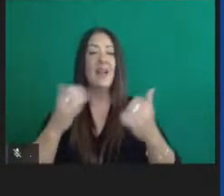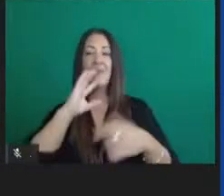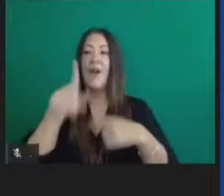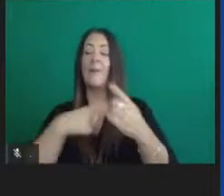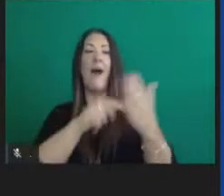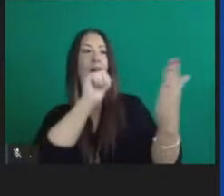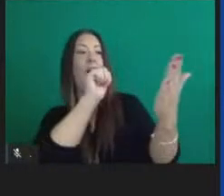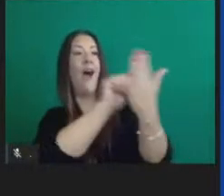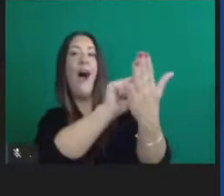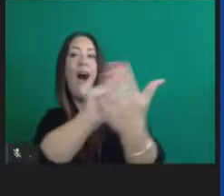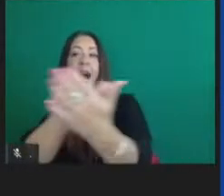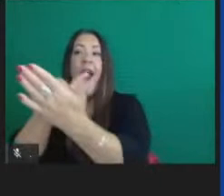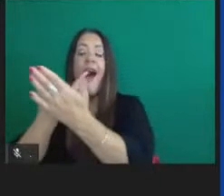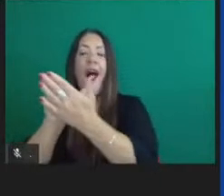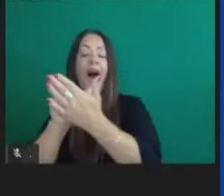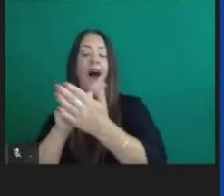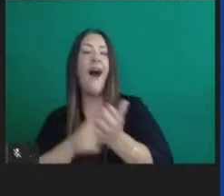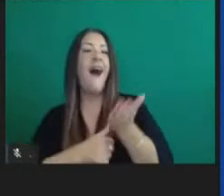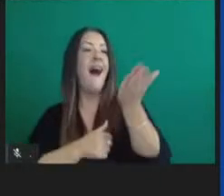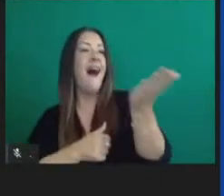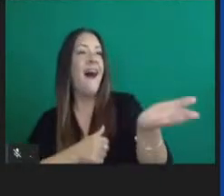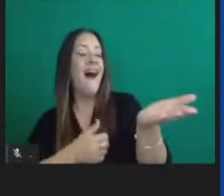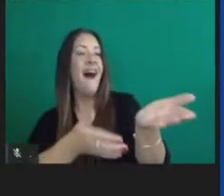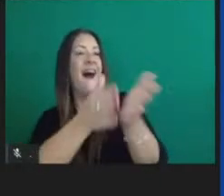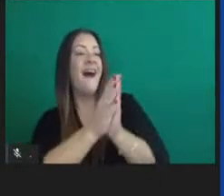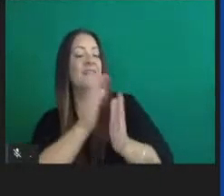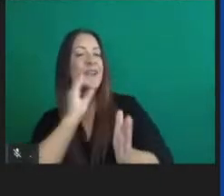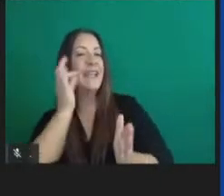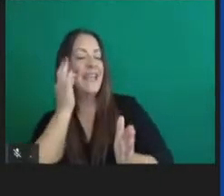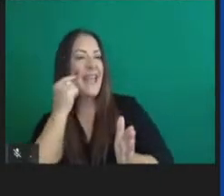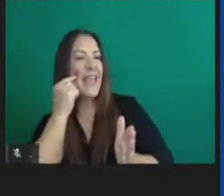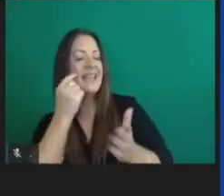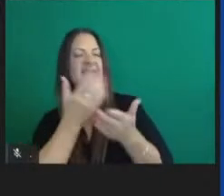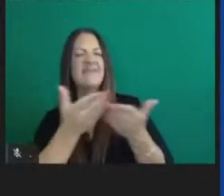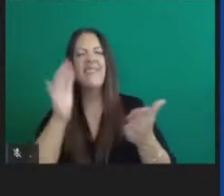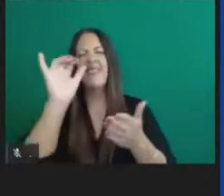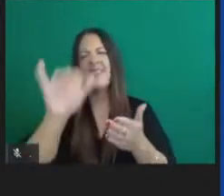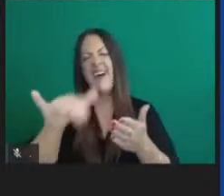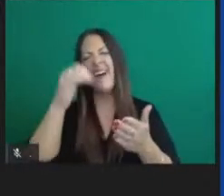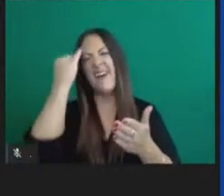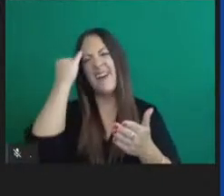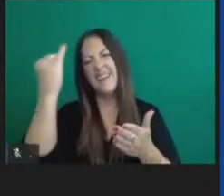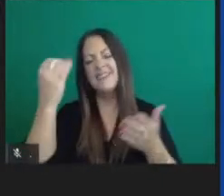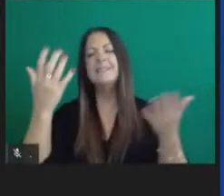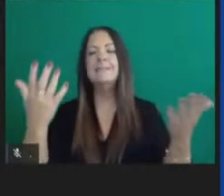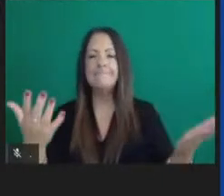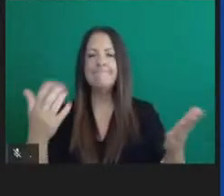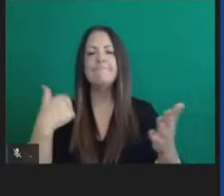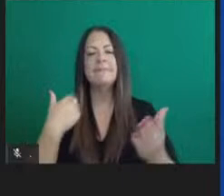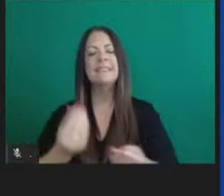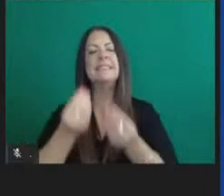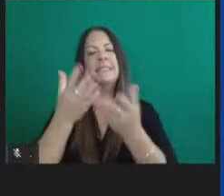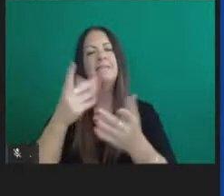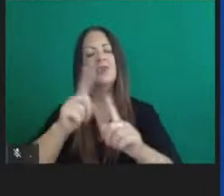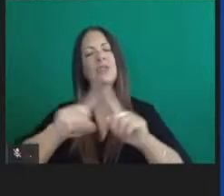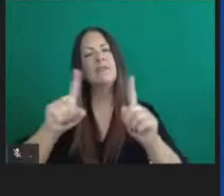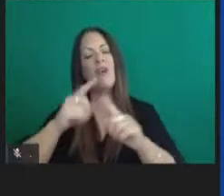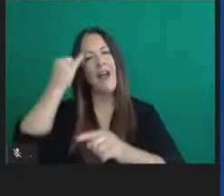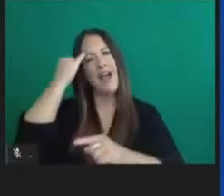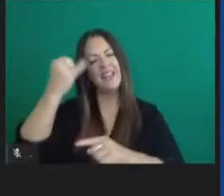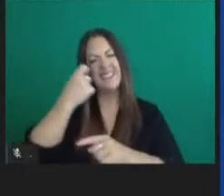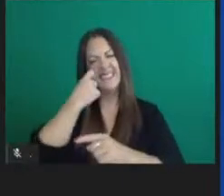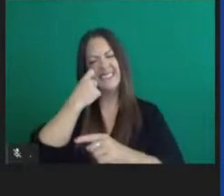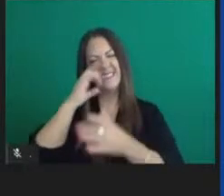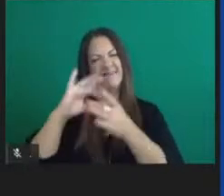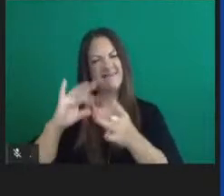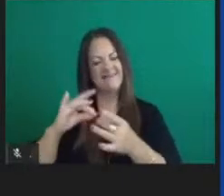Trick-or-treating, obviously a very important part of our guidance and important part that I have said over the last many weeks